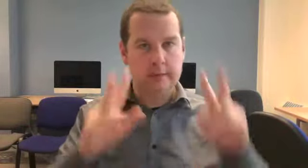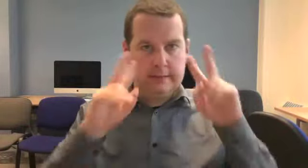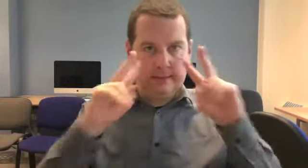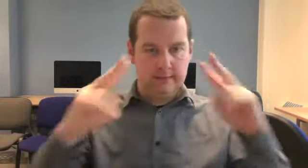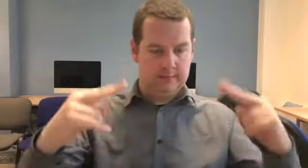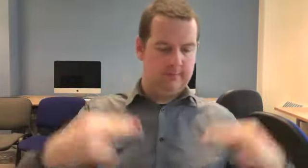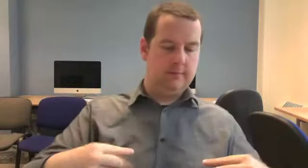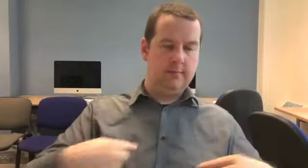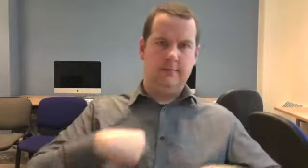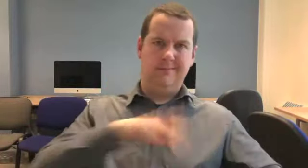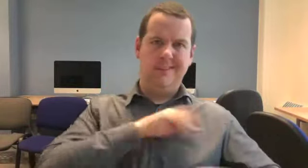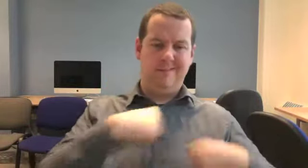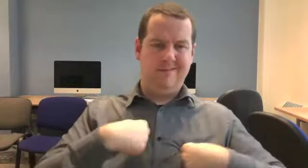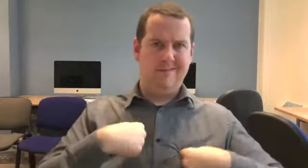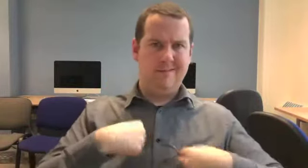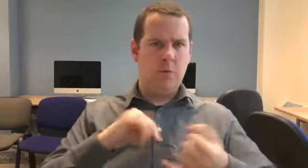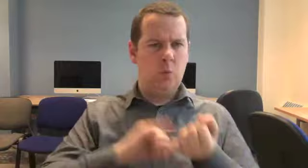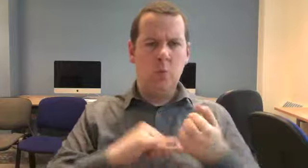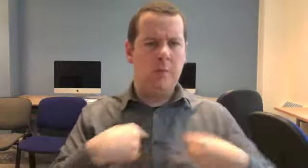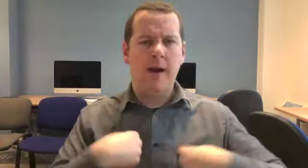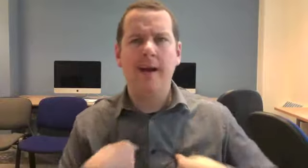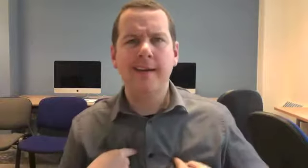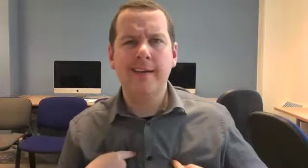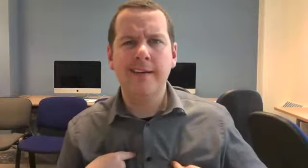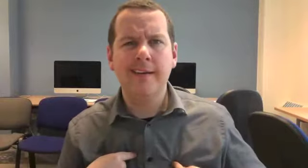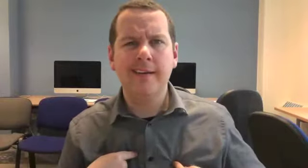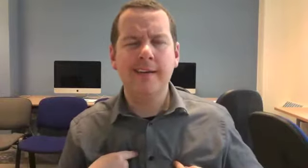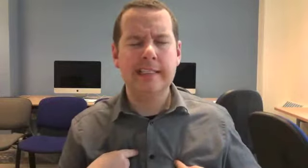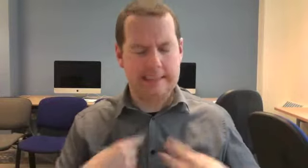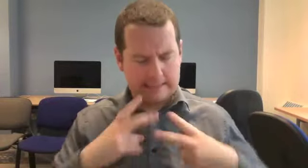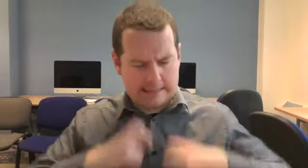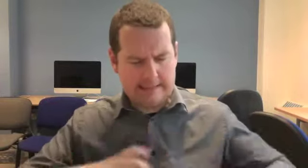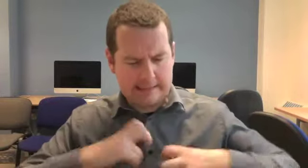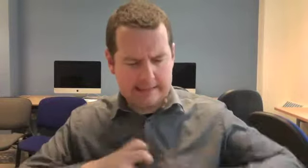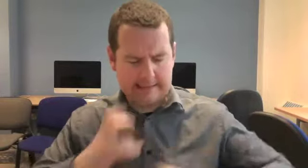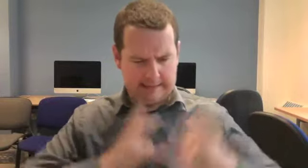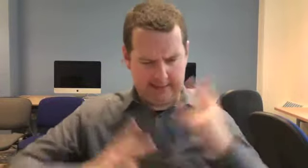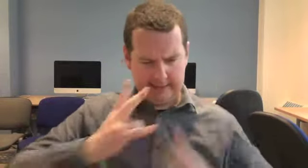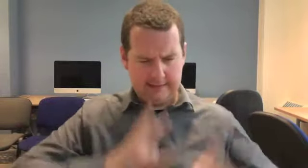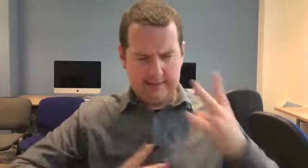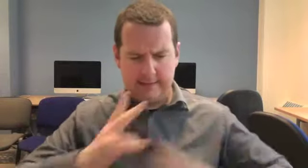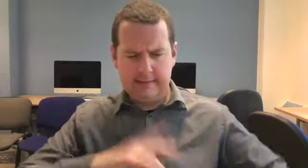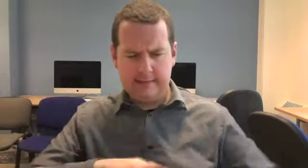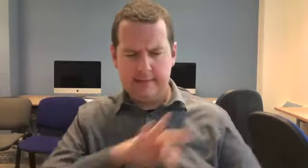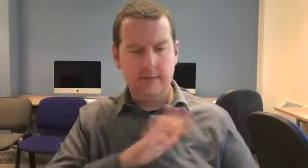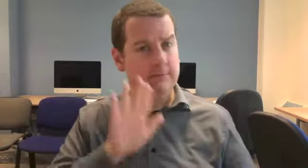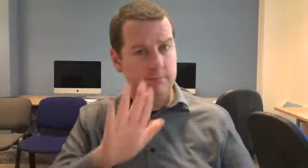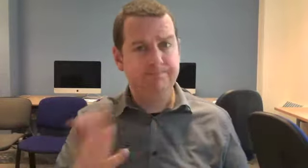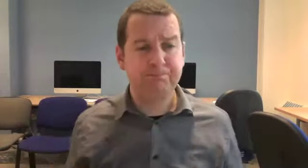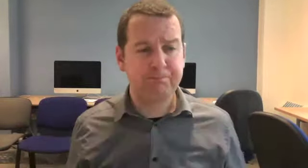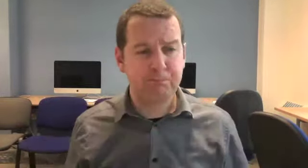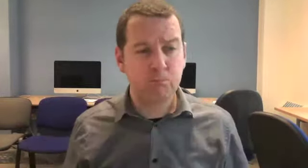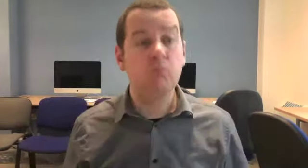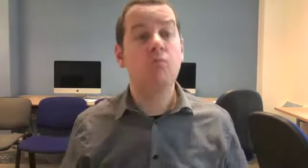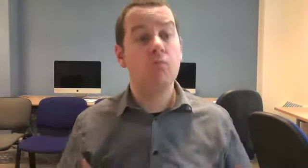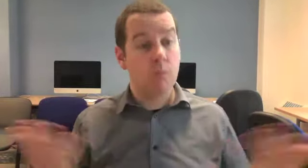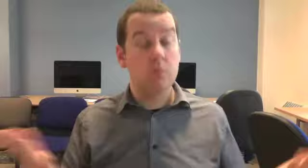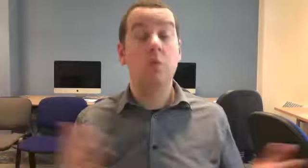researching. I need to look at who I am as a researcher, and I need to interrogate that and ask myself a lot